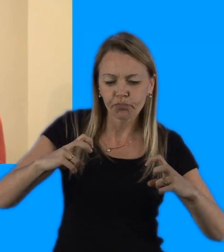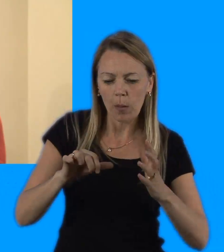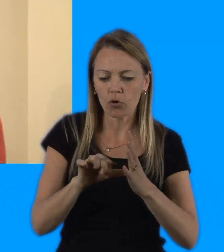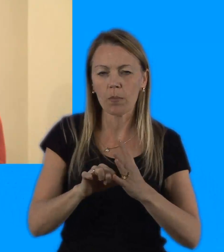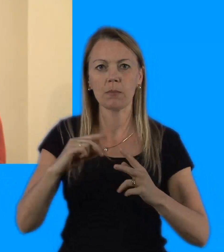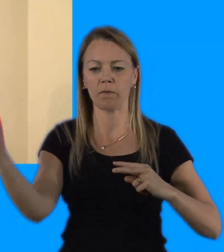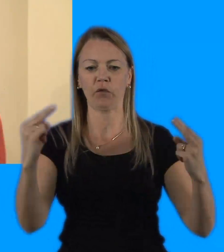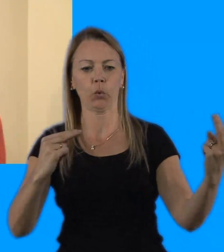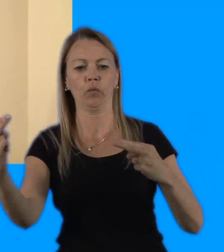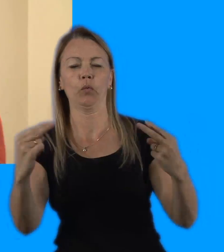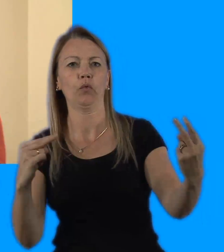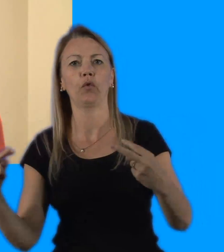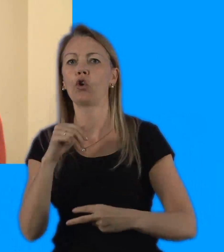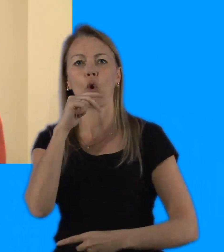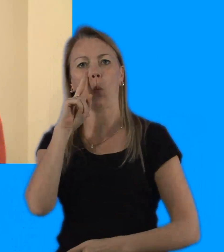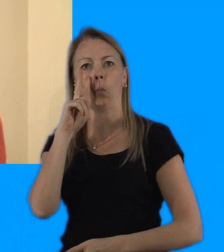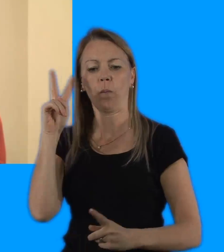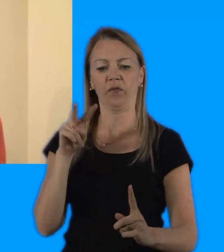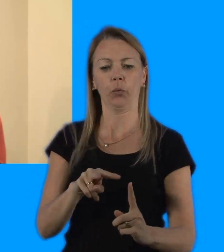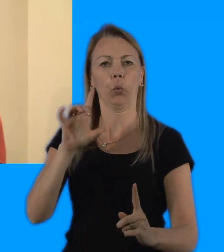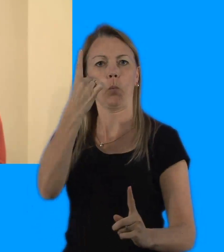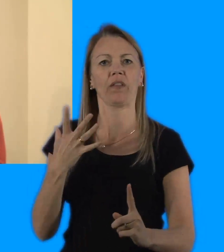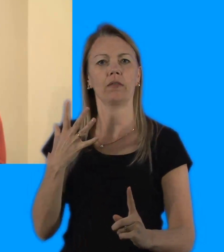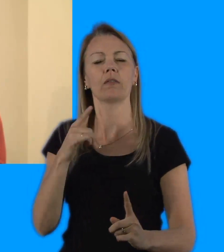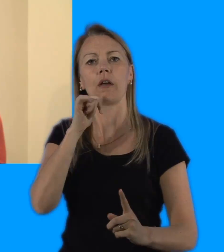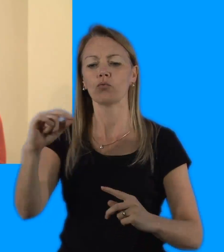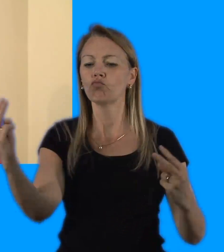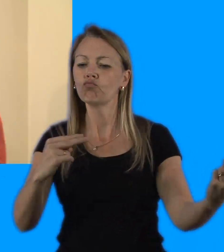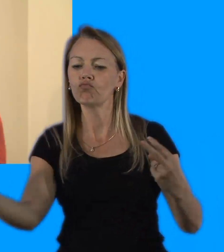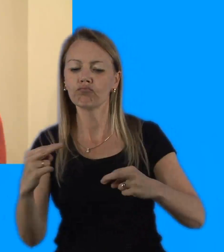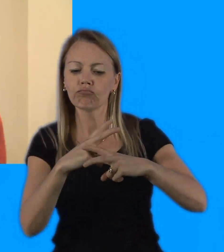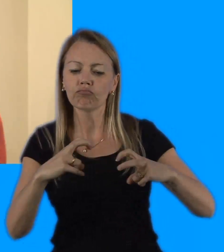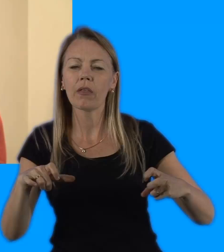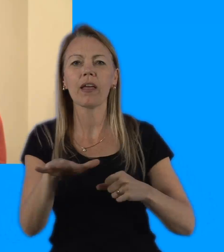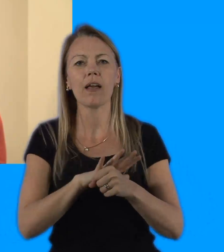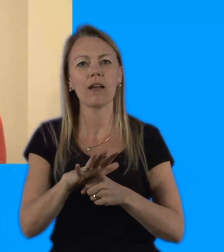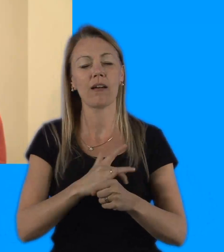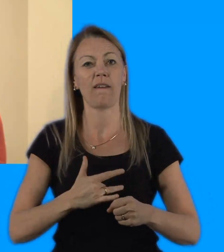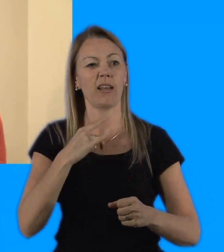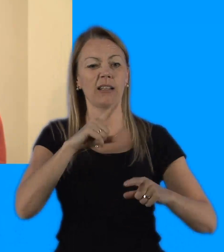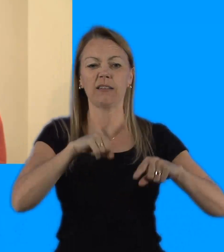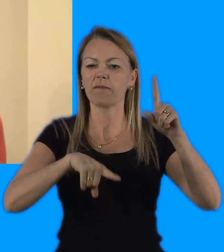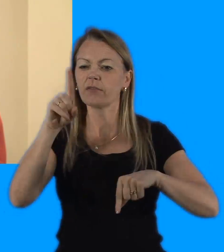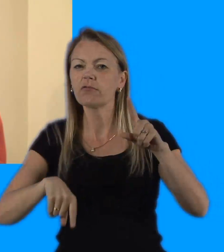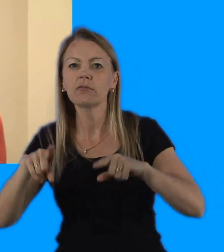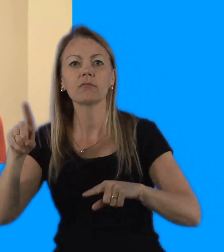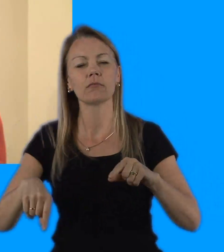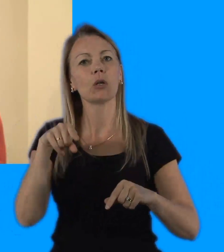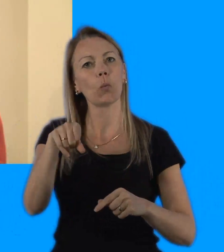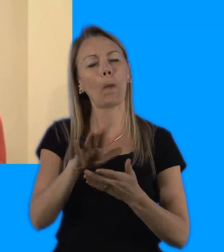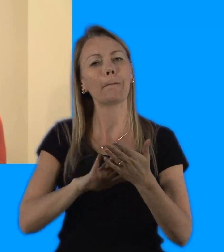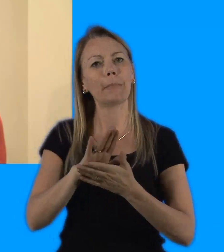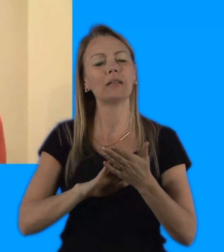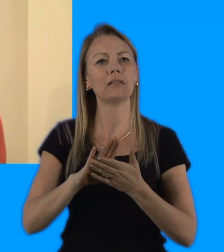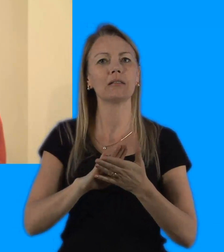its problems from many different viewpoints, not just one. And I think that having a diversity of viewpoints